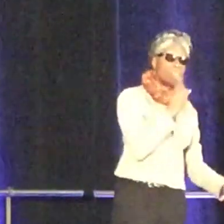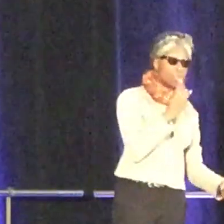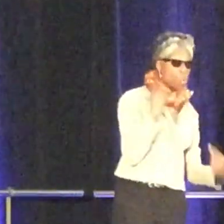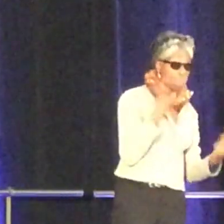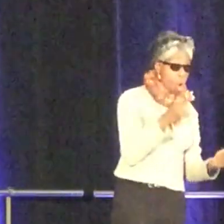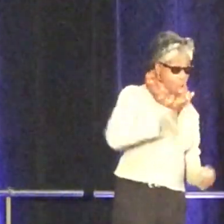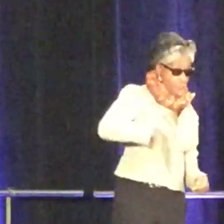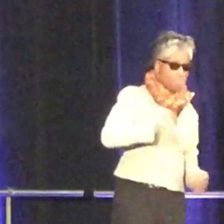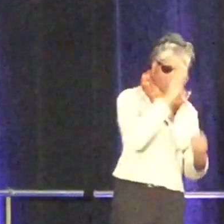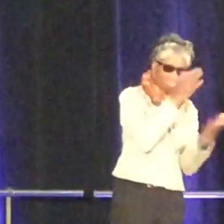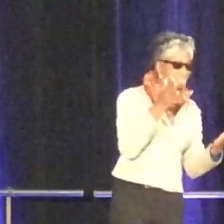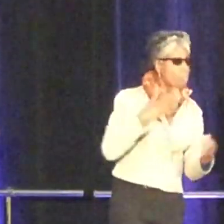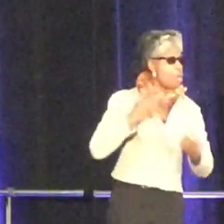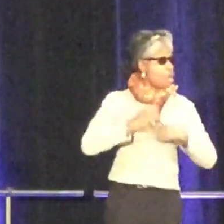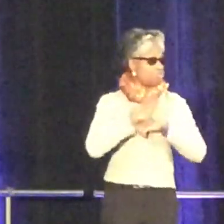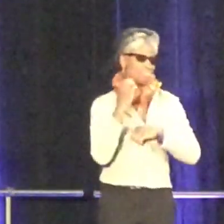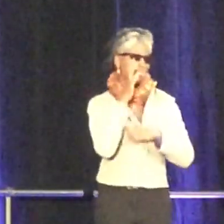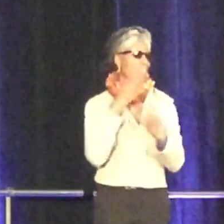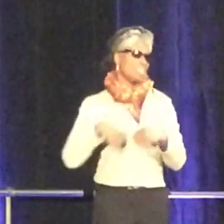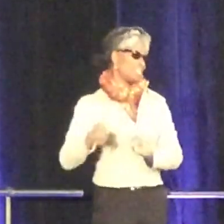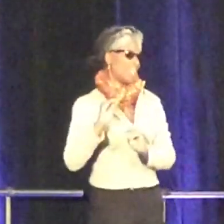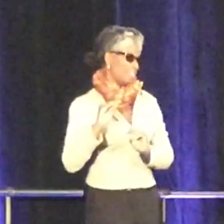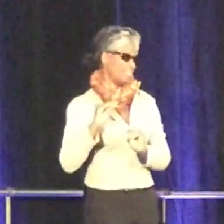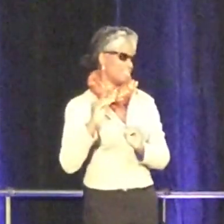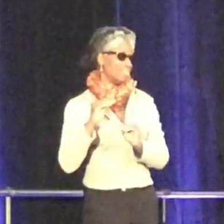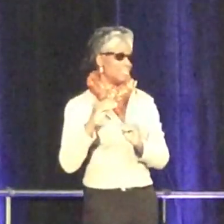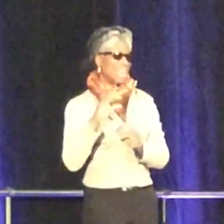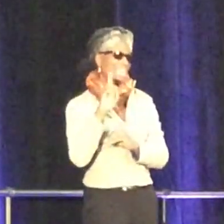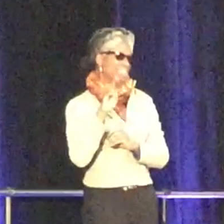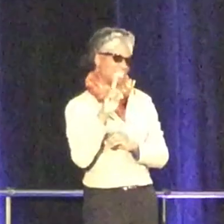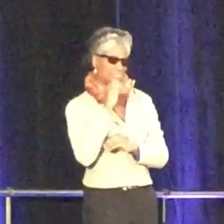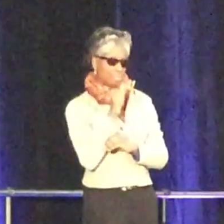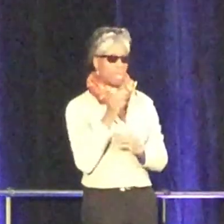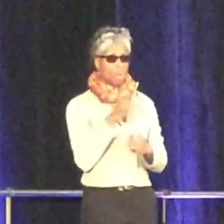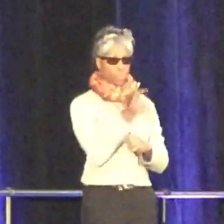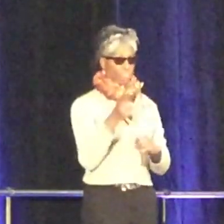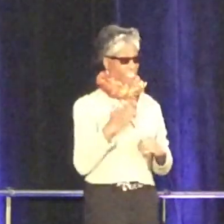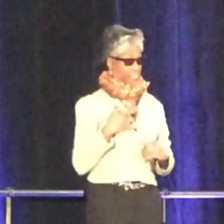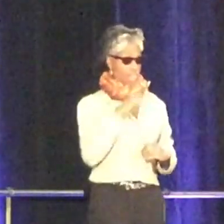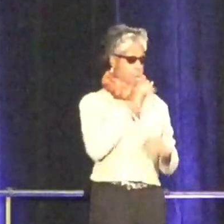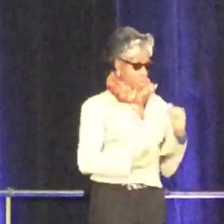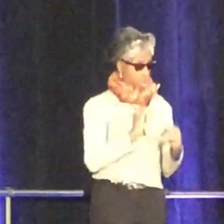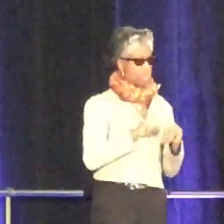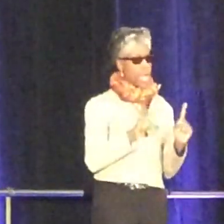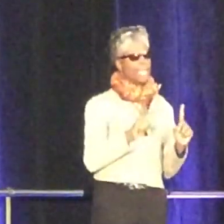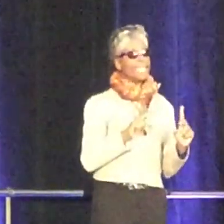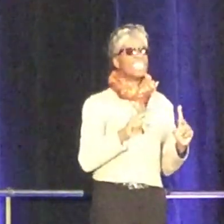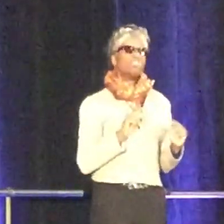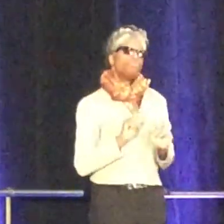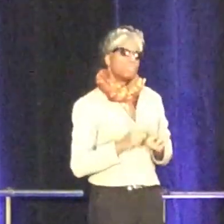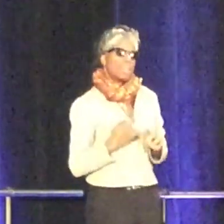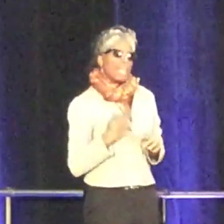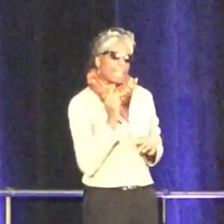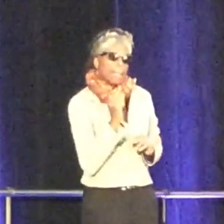car, right? But I want you to feel a little bit comfortable in your uncomfortability. So I bring another resource